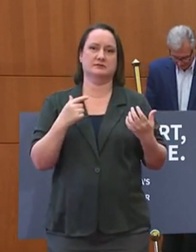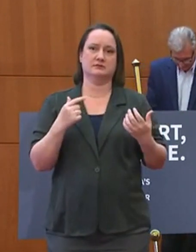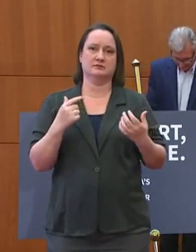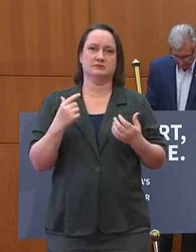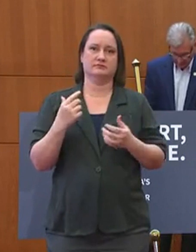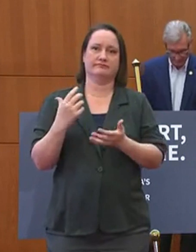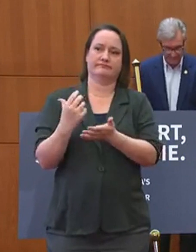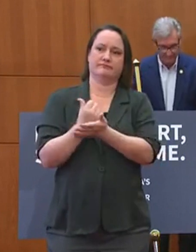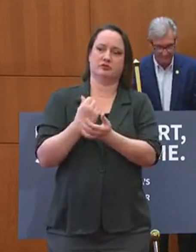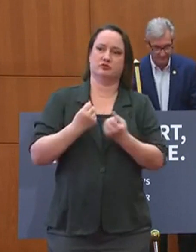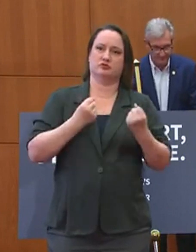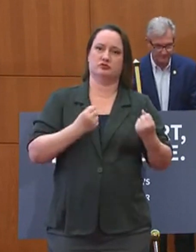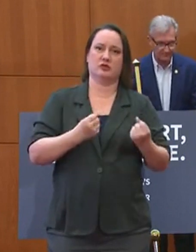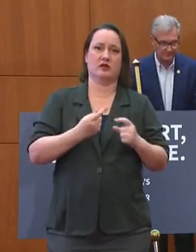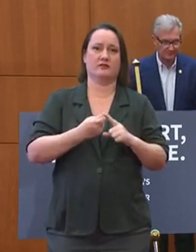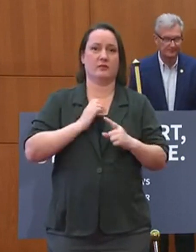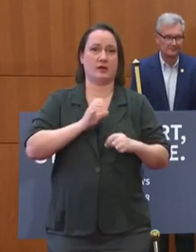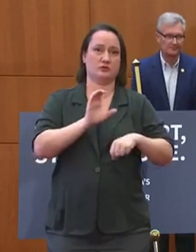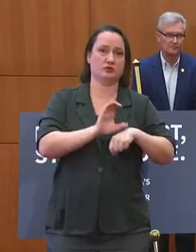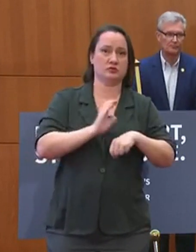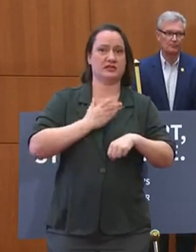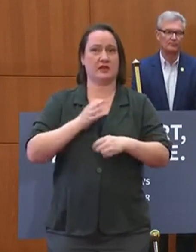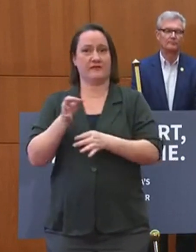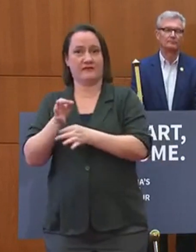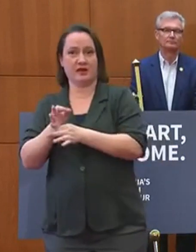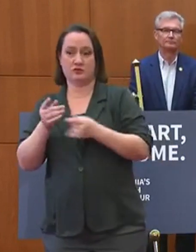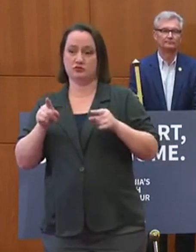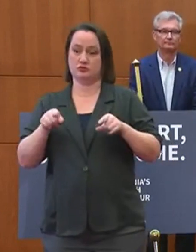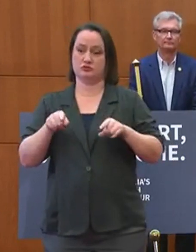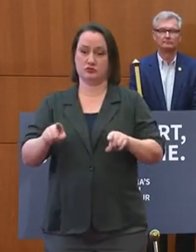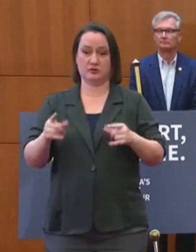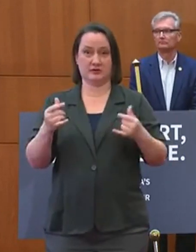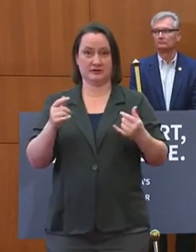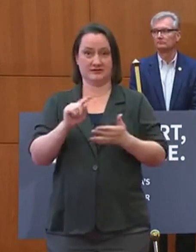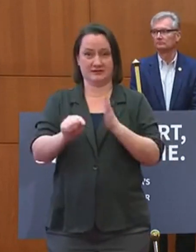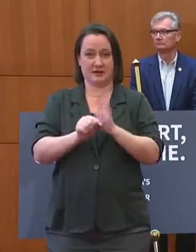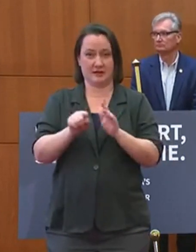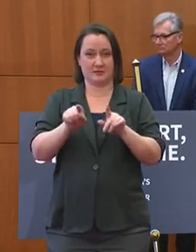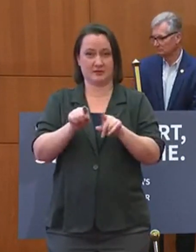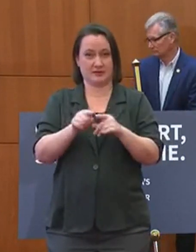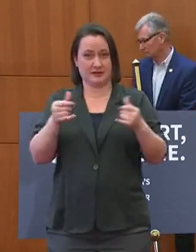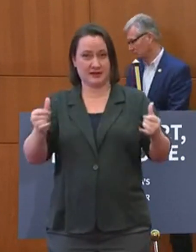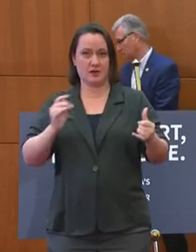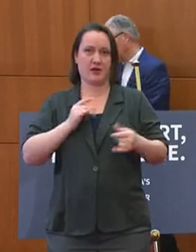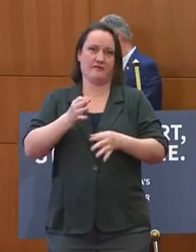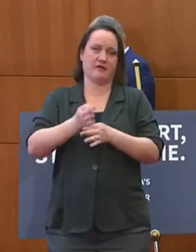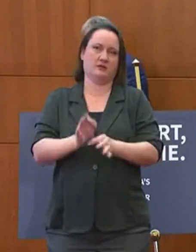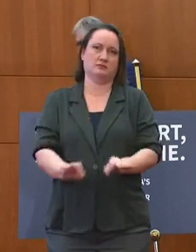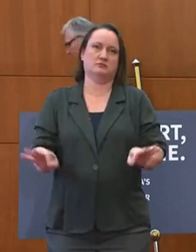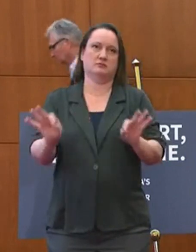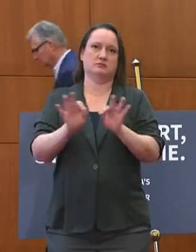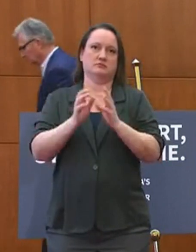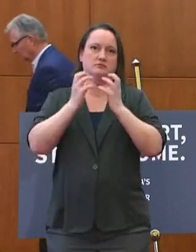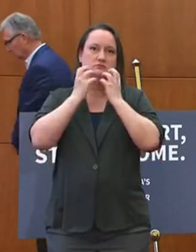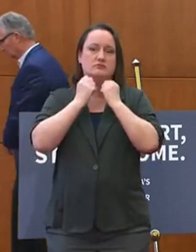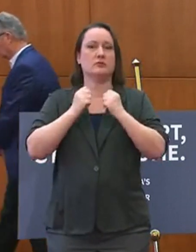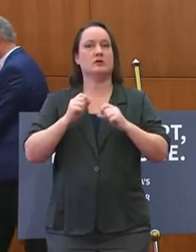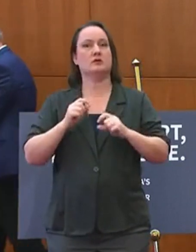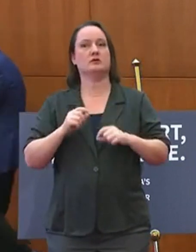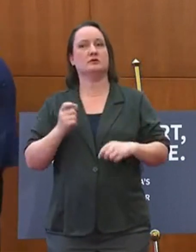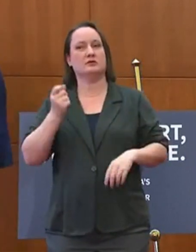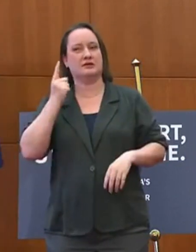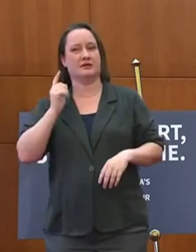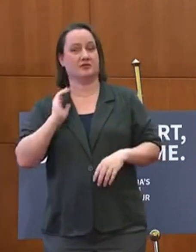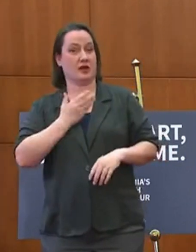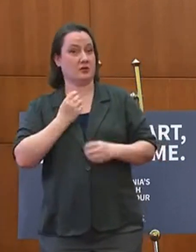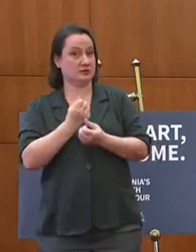our faith. During these times, our faith is more important than ever. But for the safety of